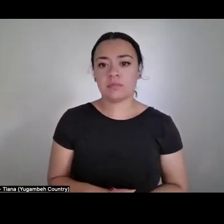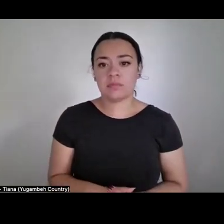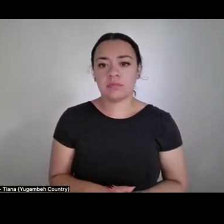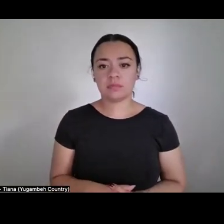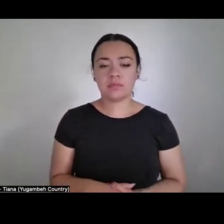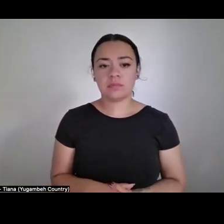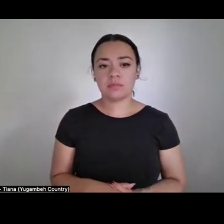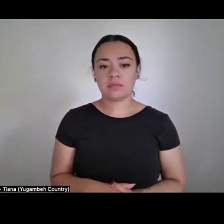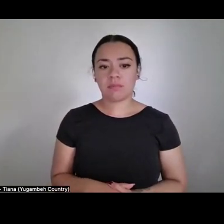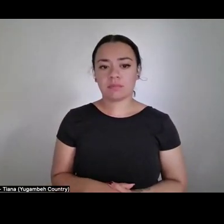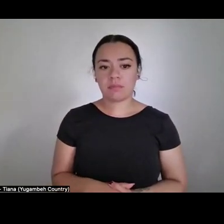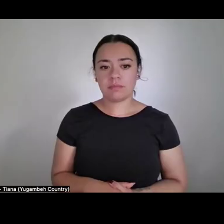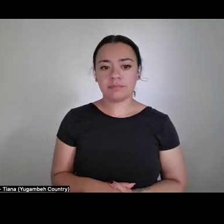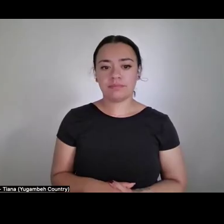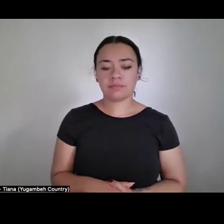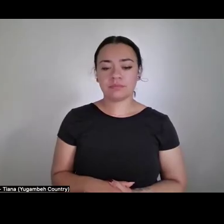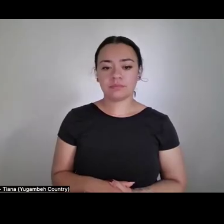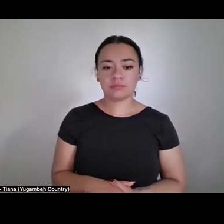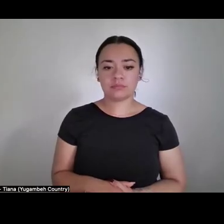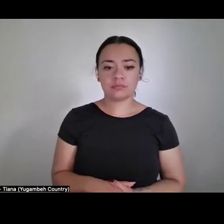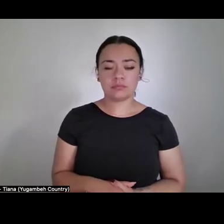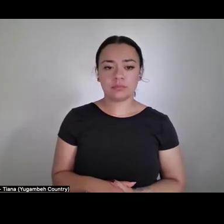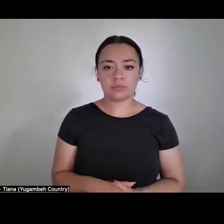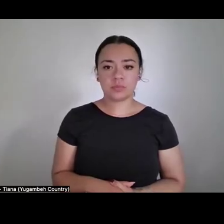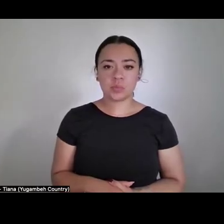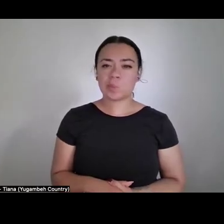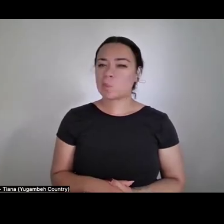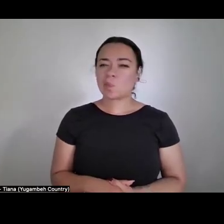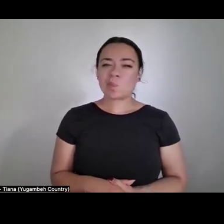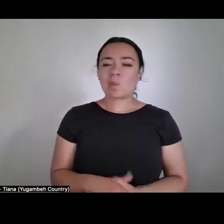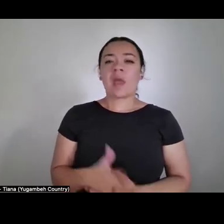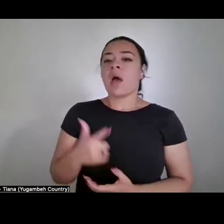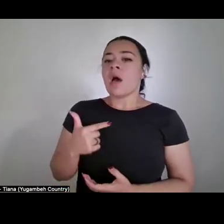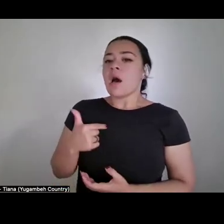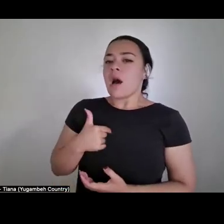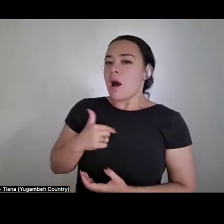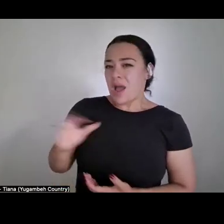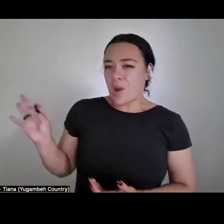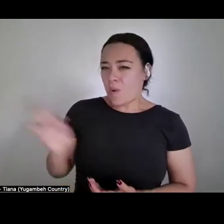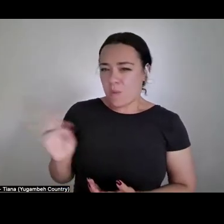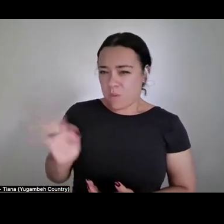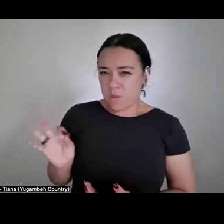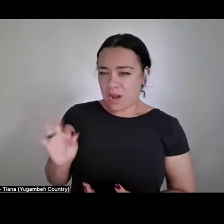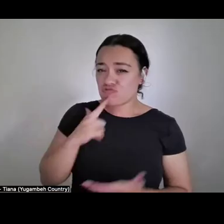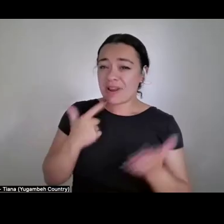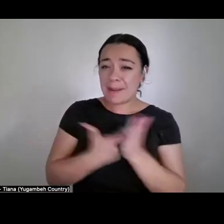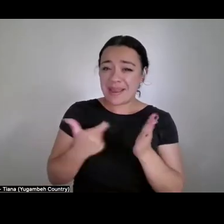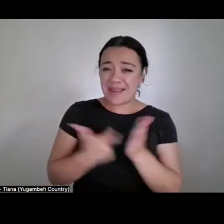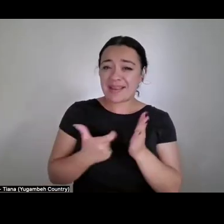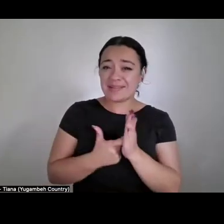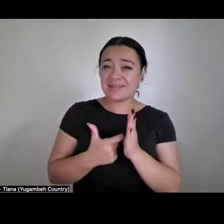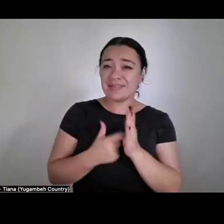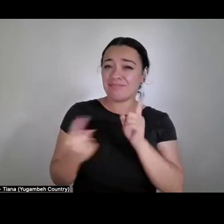Yeah. state-based entity. Yeah. I wouldn't recommend approaching a Regional Arts Australia staff